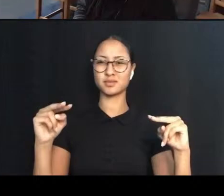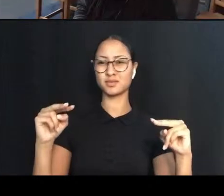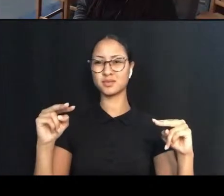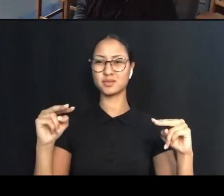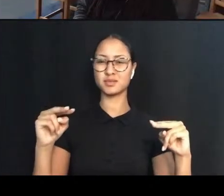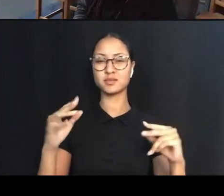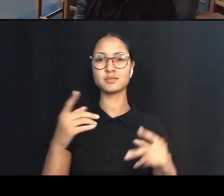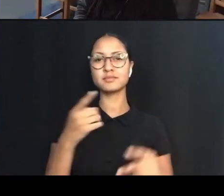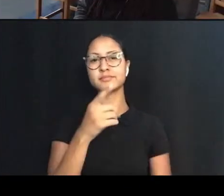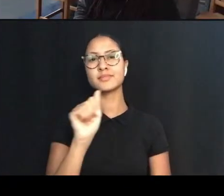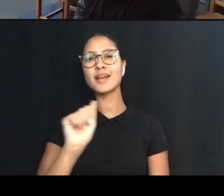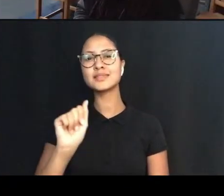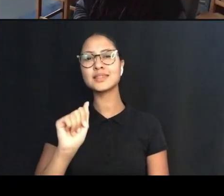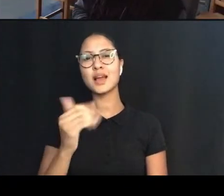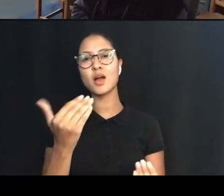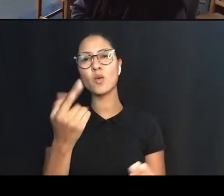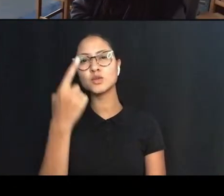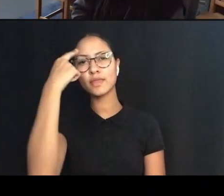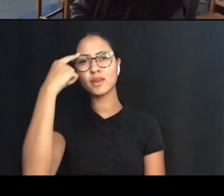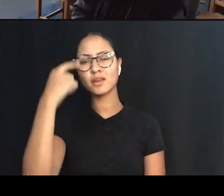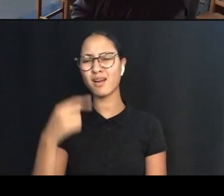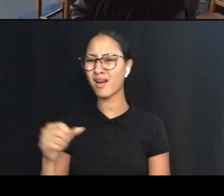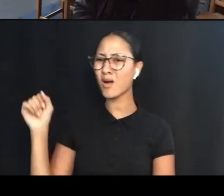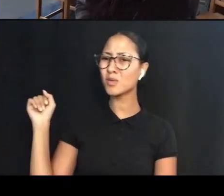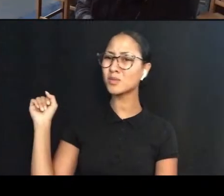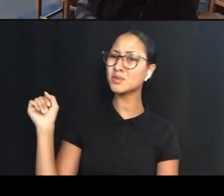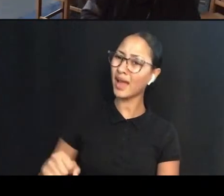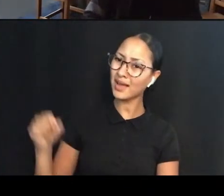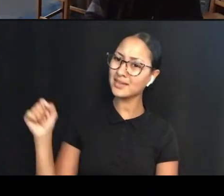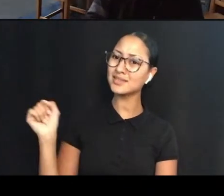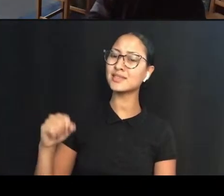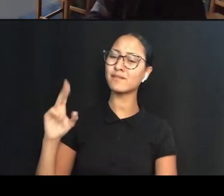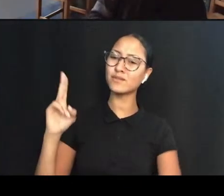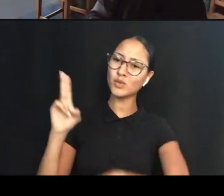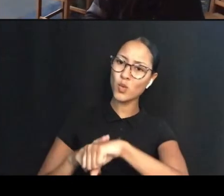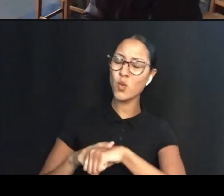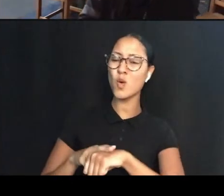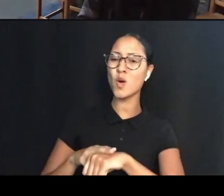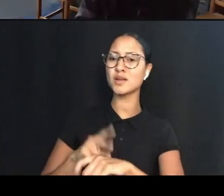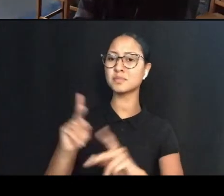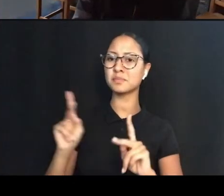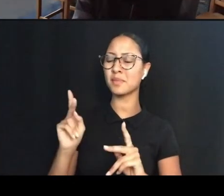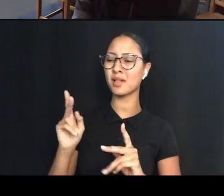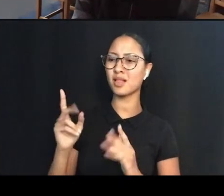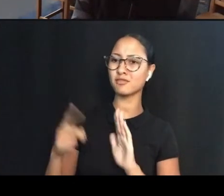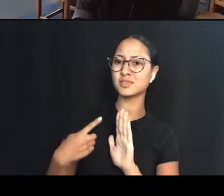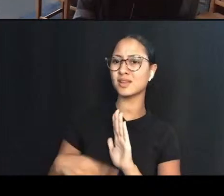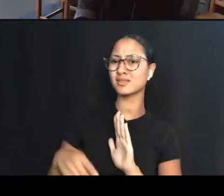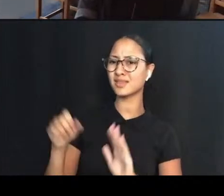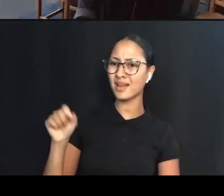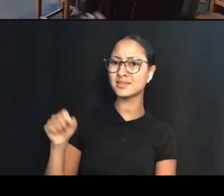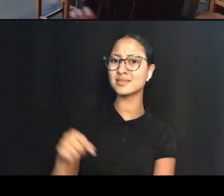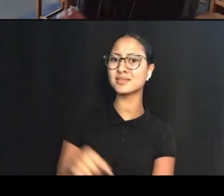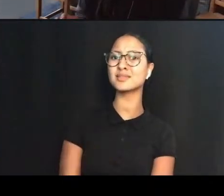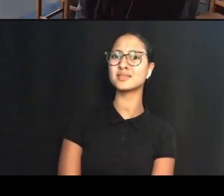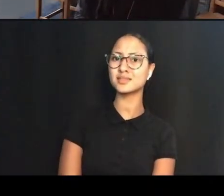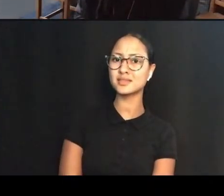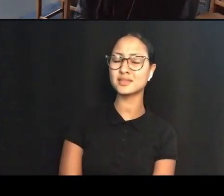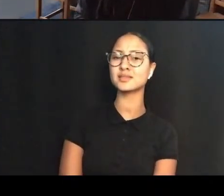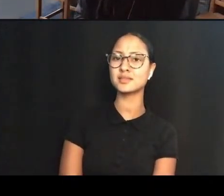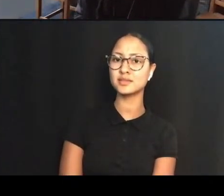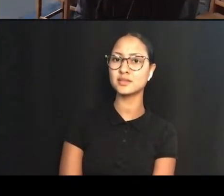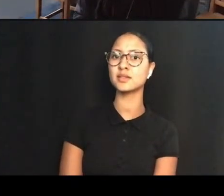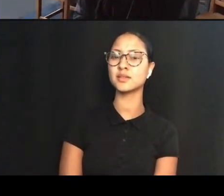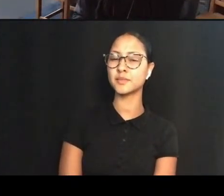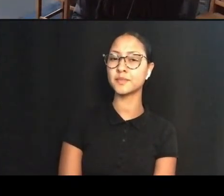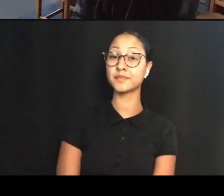Yeah, you get pushed back, of course, you know, yeah, because, you know, I pride myself on being a